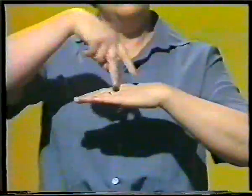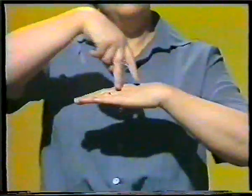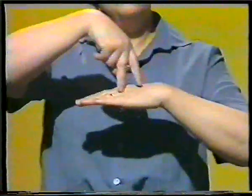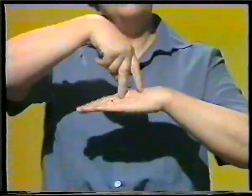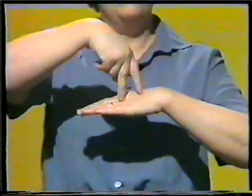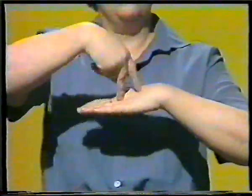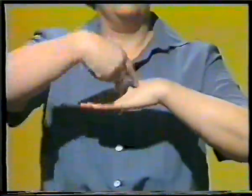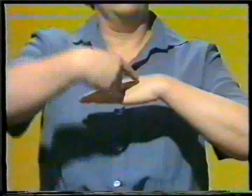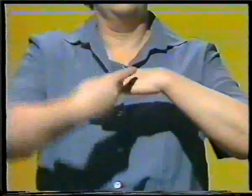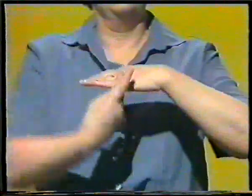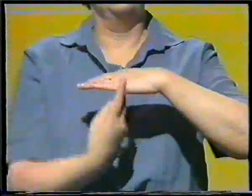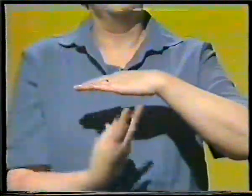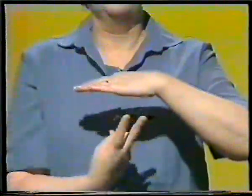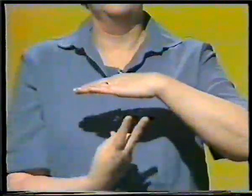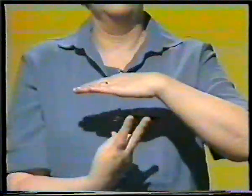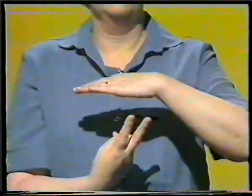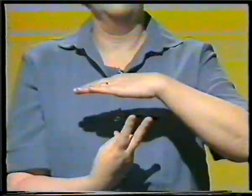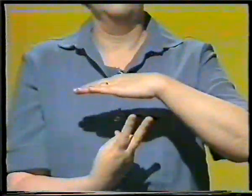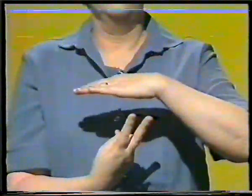To fall.